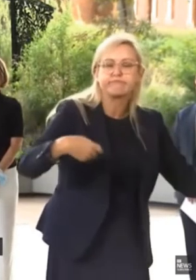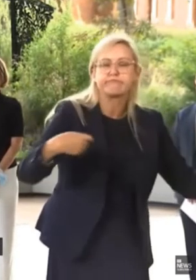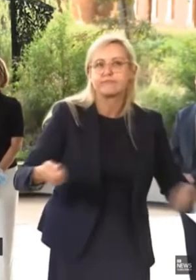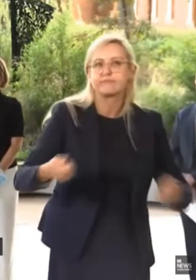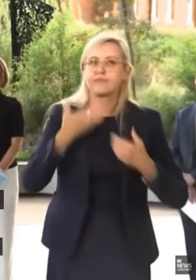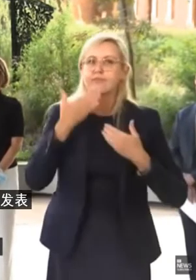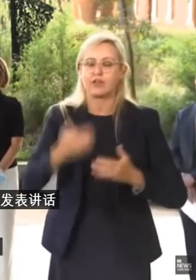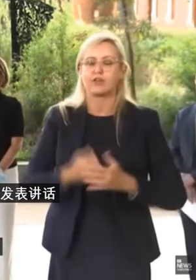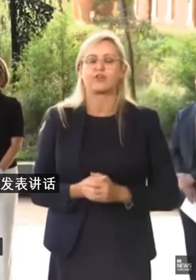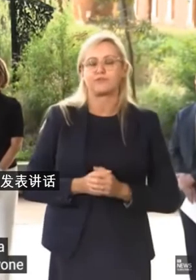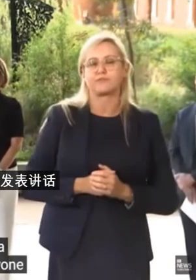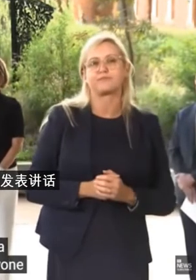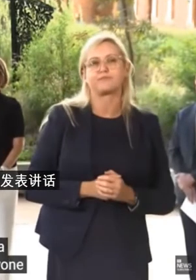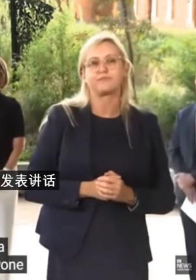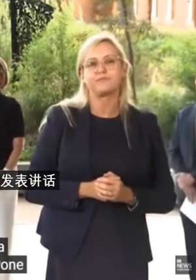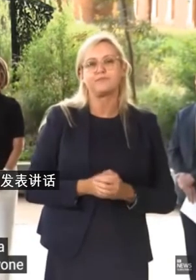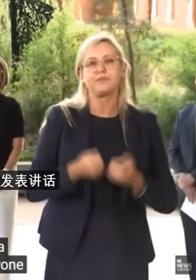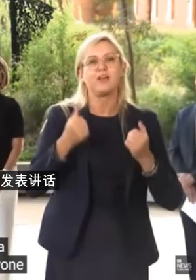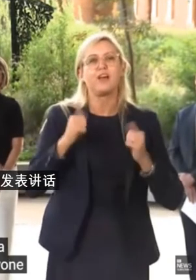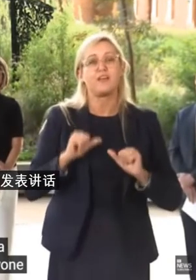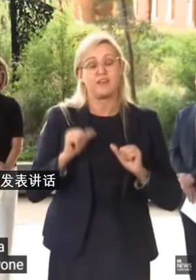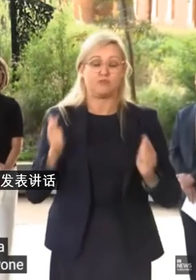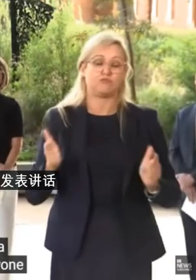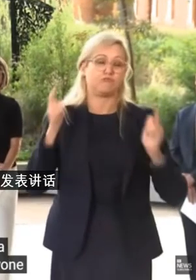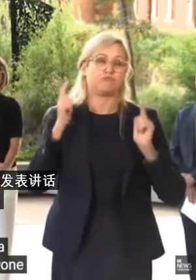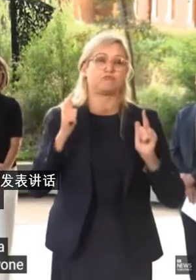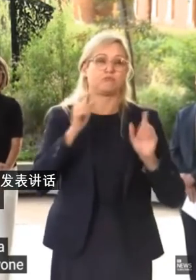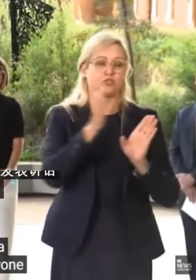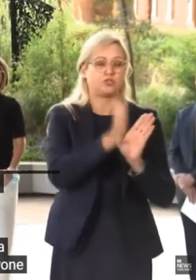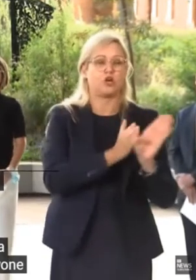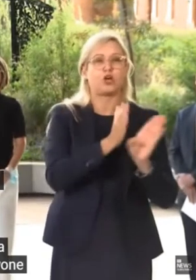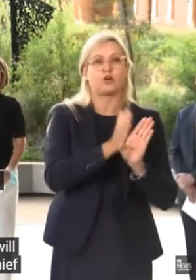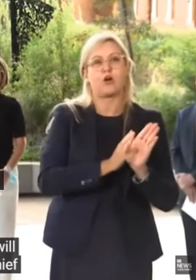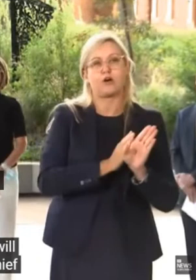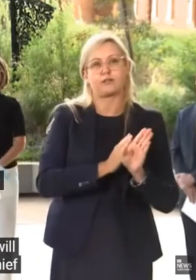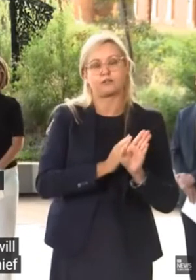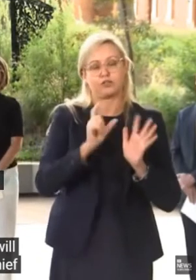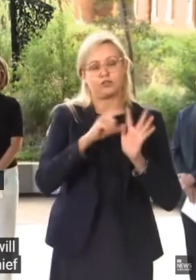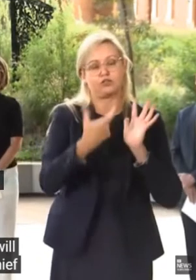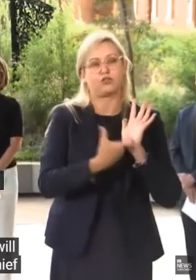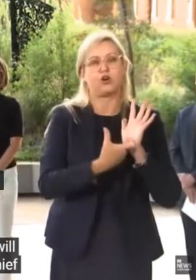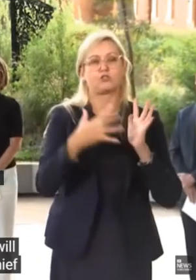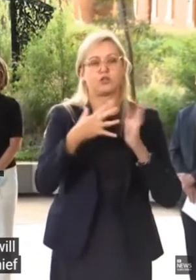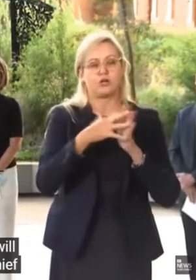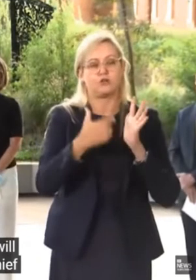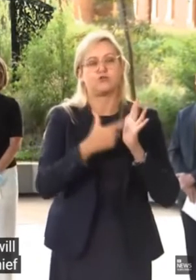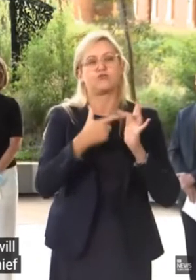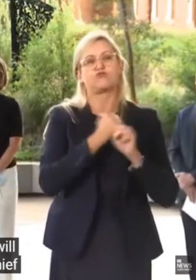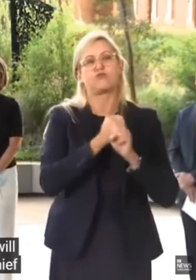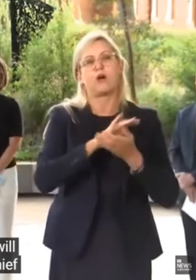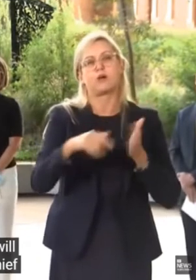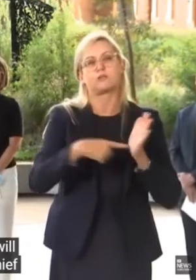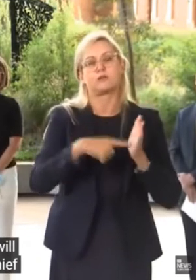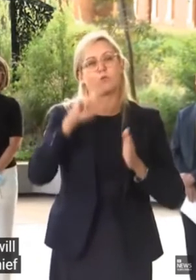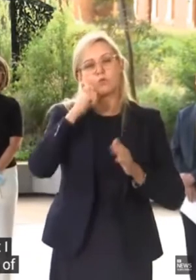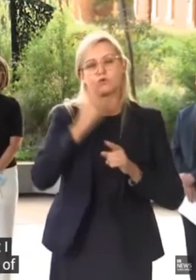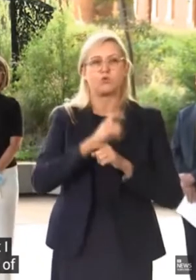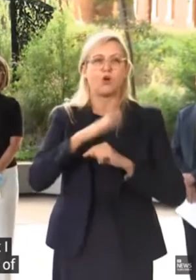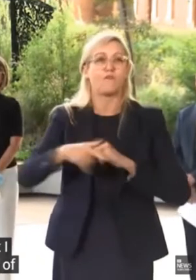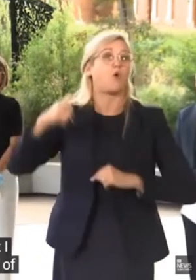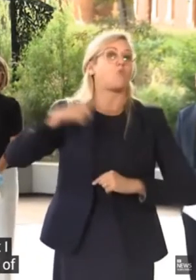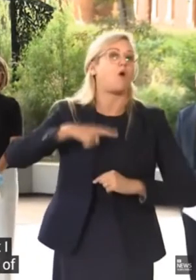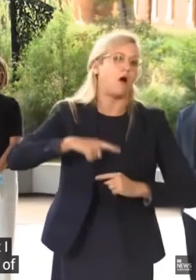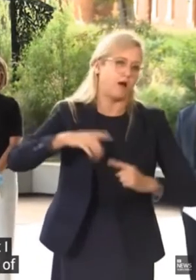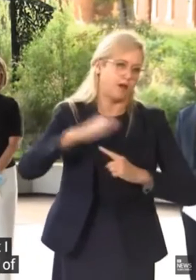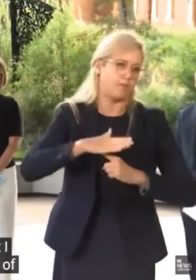involved. So Georgina will speak to that, and then the Chief Psychiatrist, Dr. Murray Wright, will speak to the importance of kids getting back